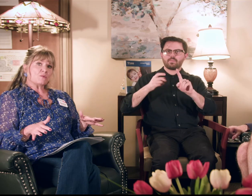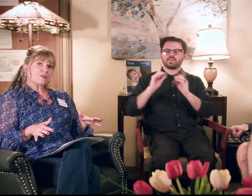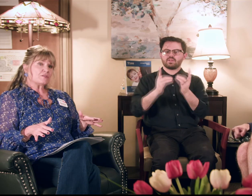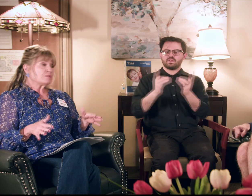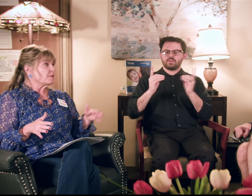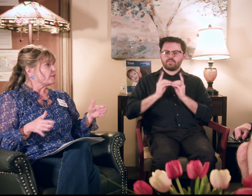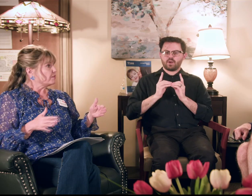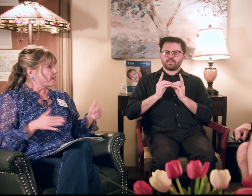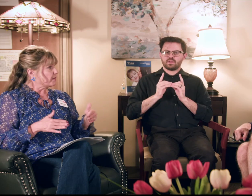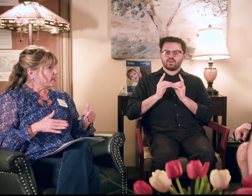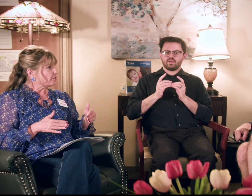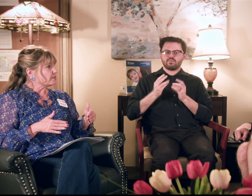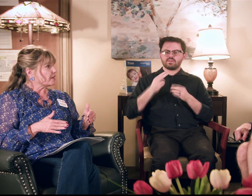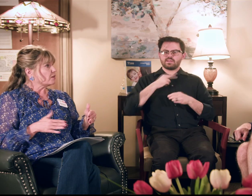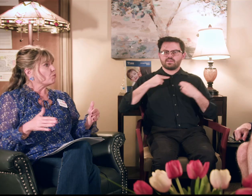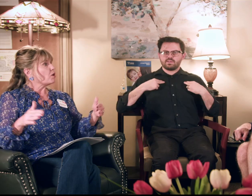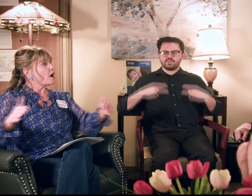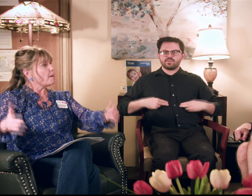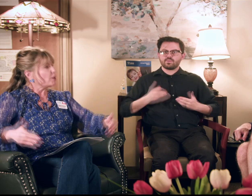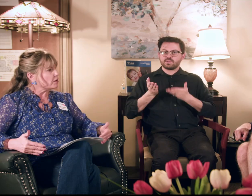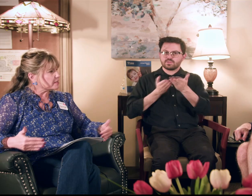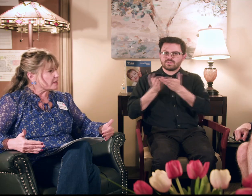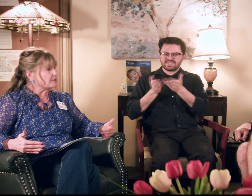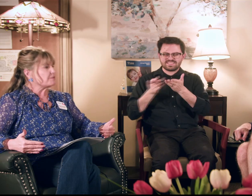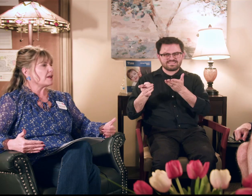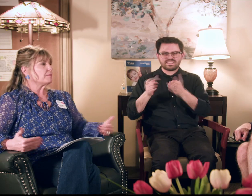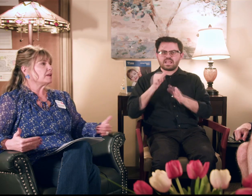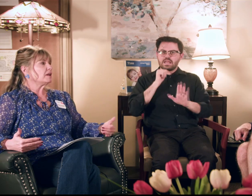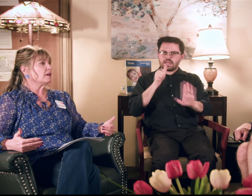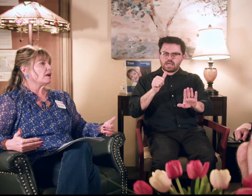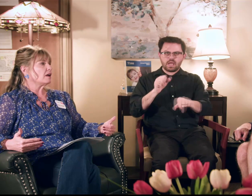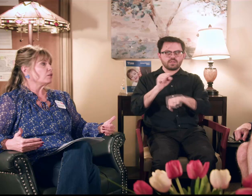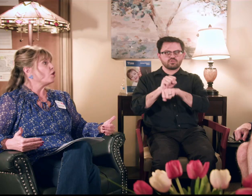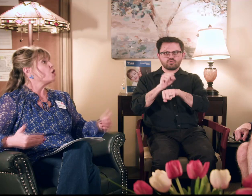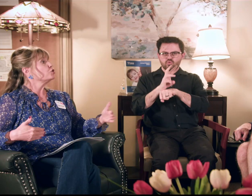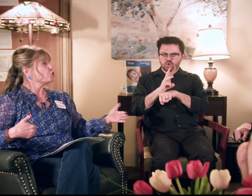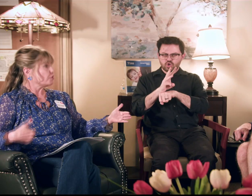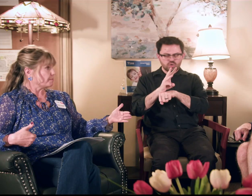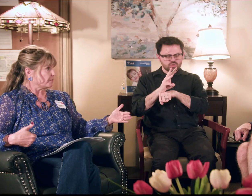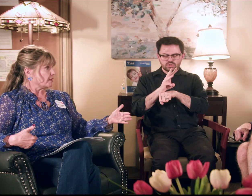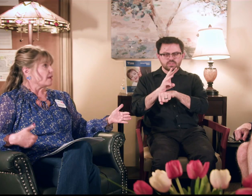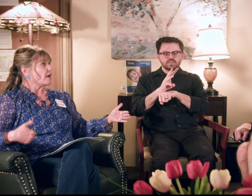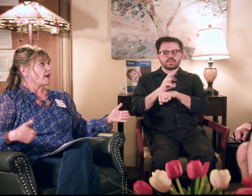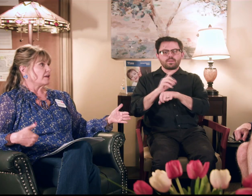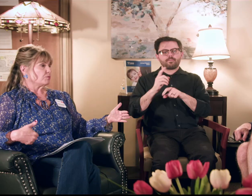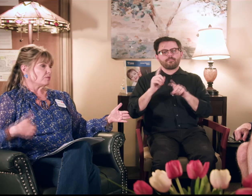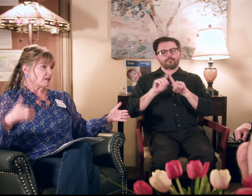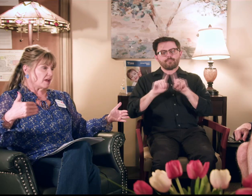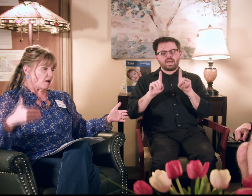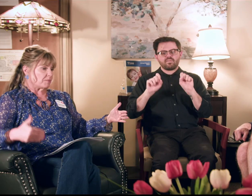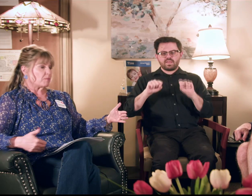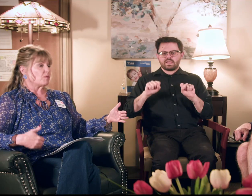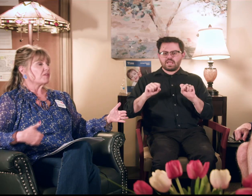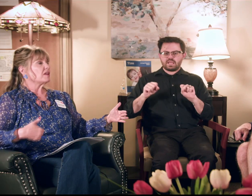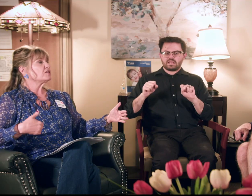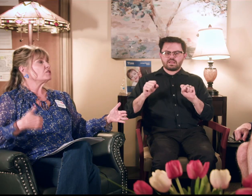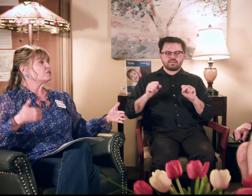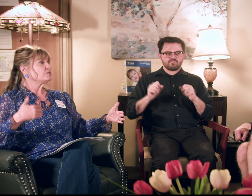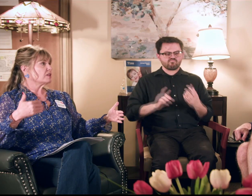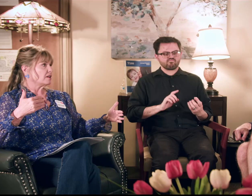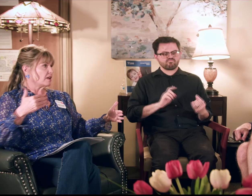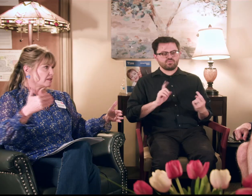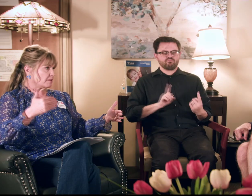not social workers, but they're navigators that can come alongside a family a long term and really help them